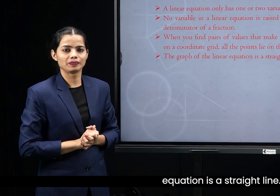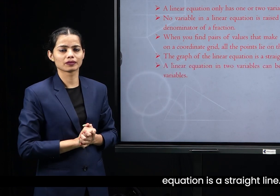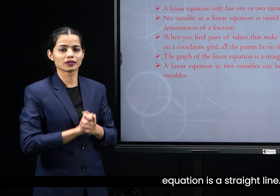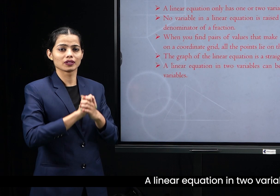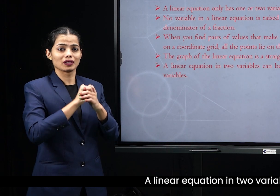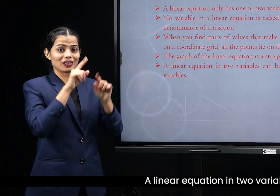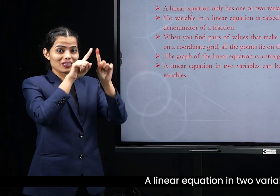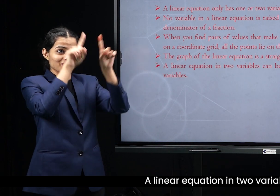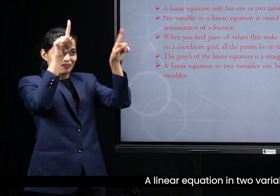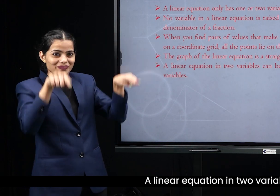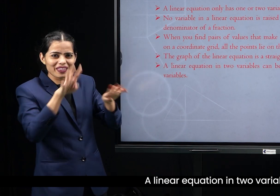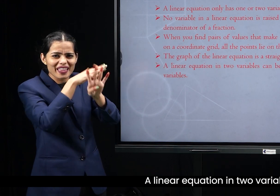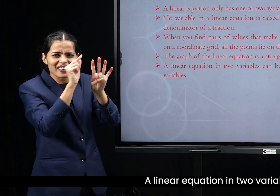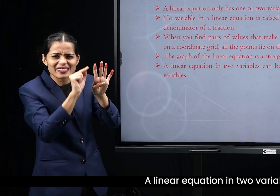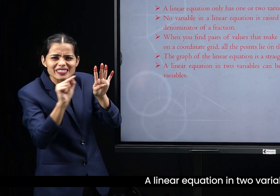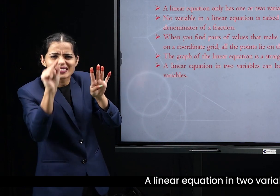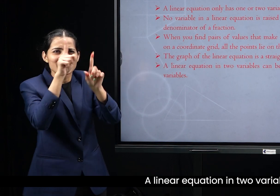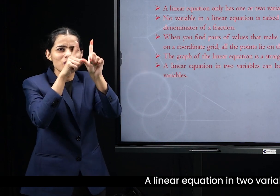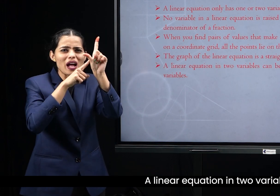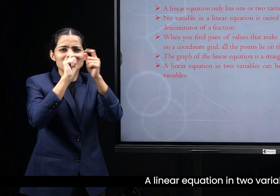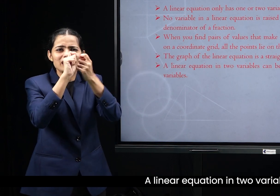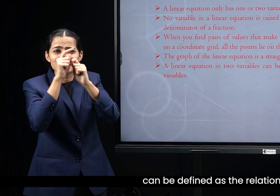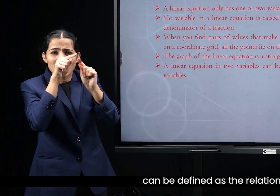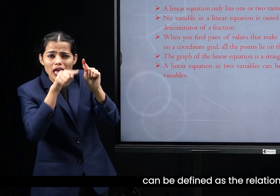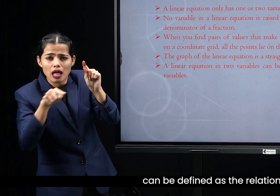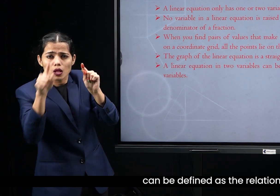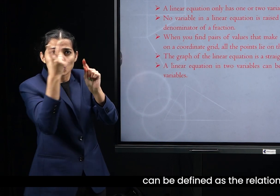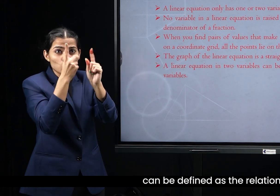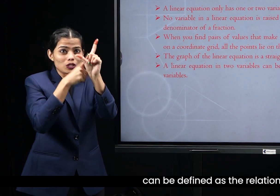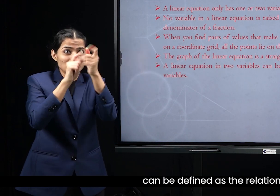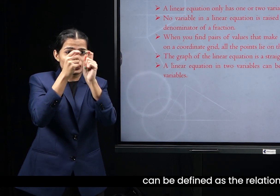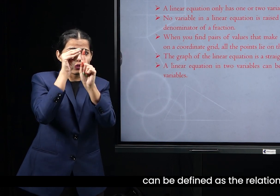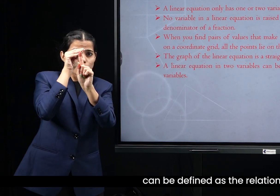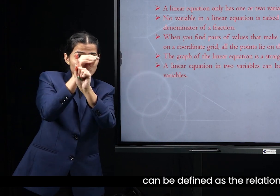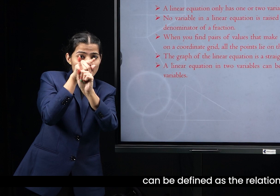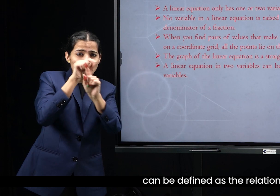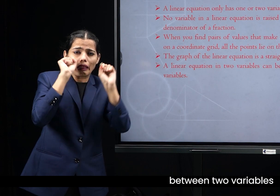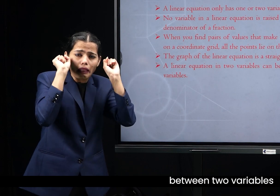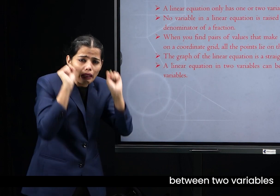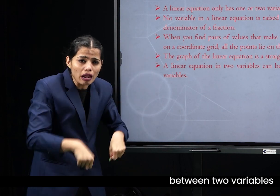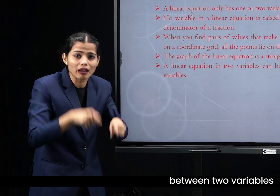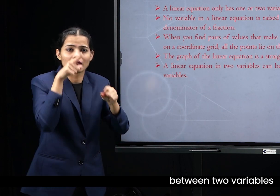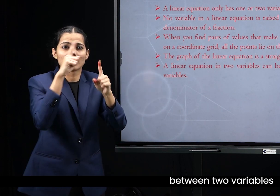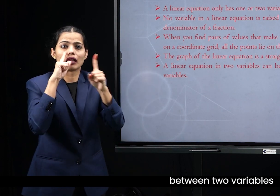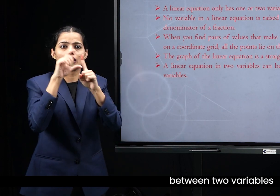A linear equation in two variables can be defined as the relationship between two variables.